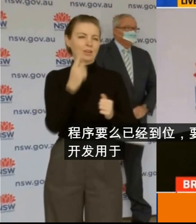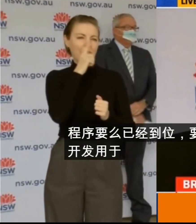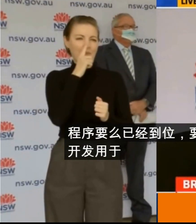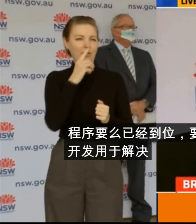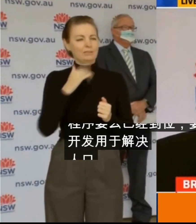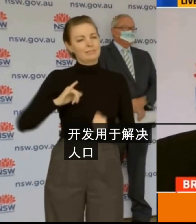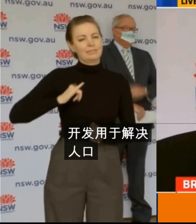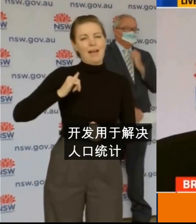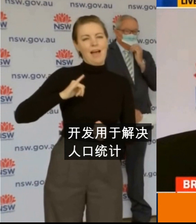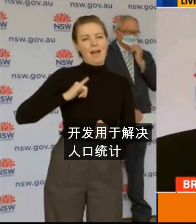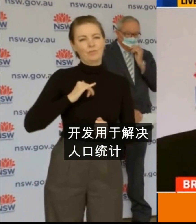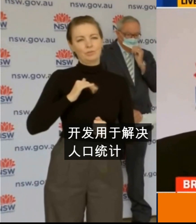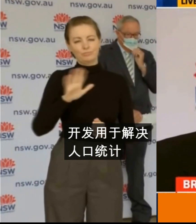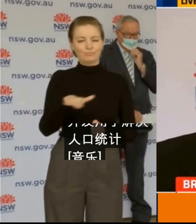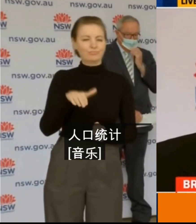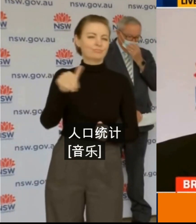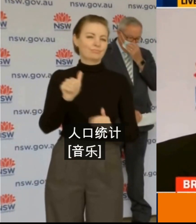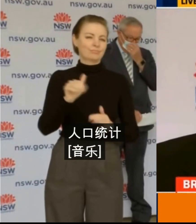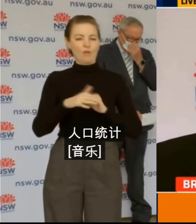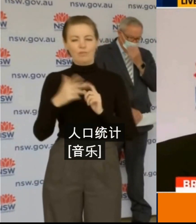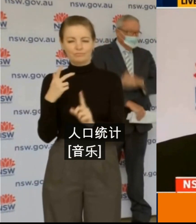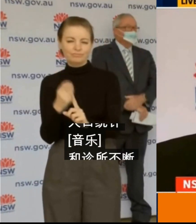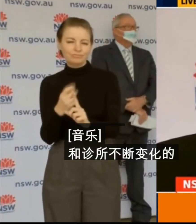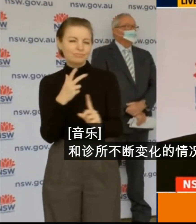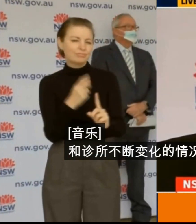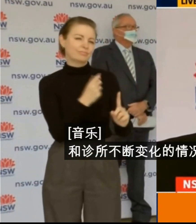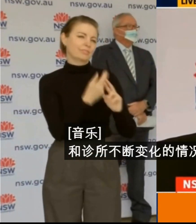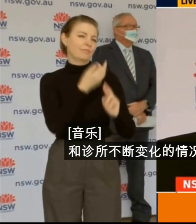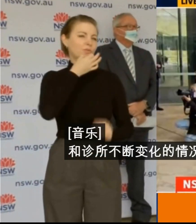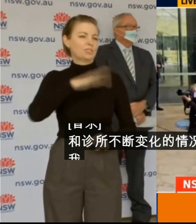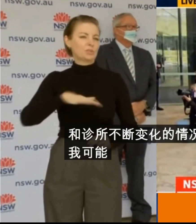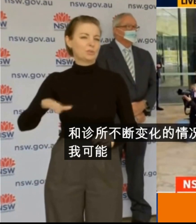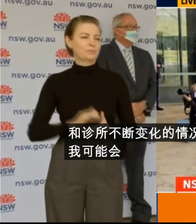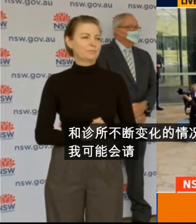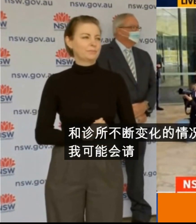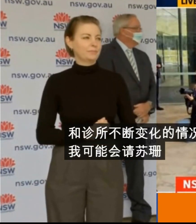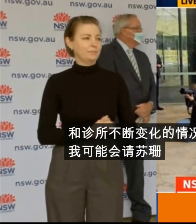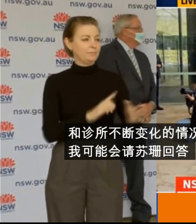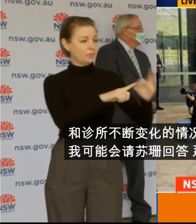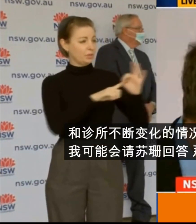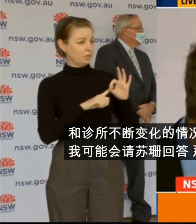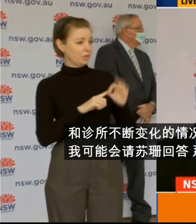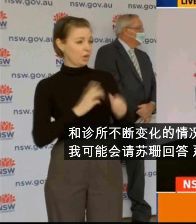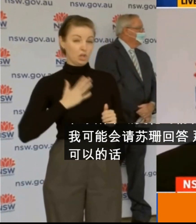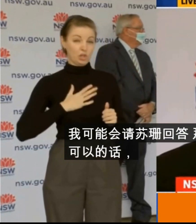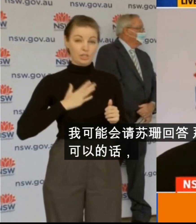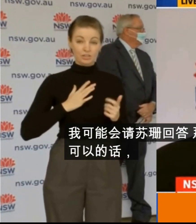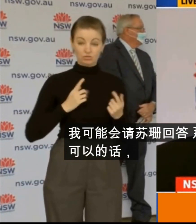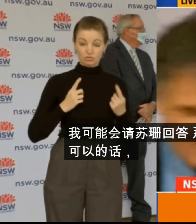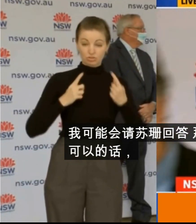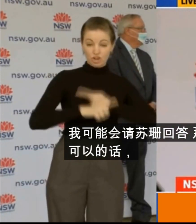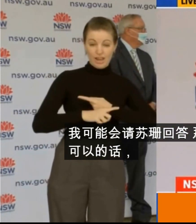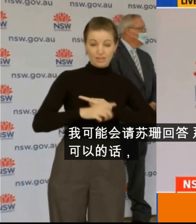address situations of changing demographics. So change sort of staffing of hubs and clinics? I might ask Susan to answer that one, if that's